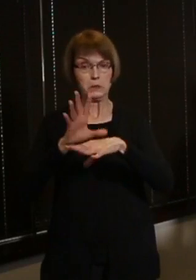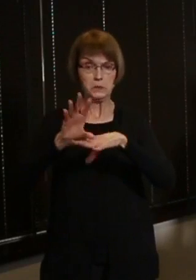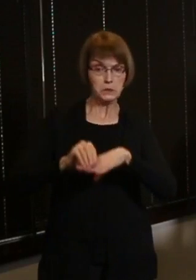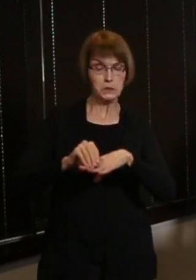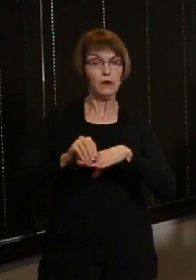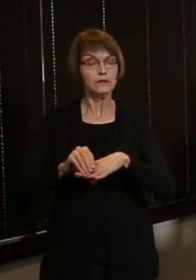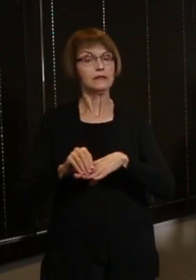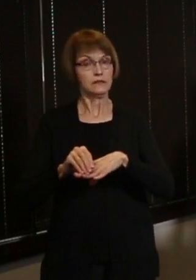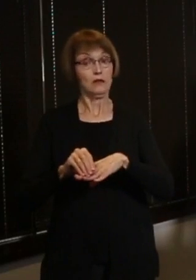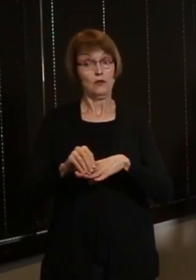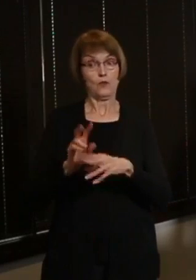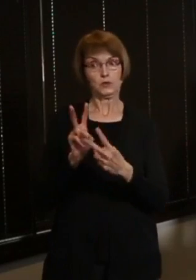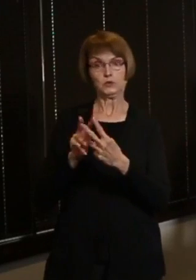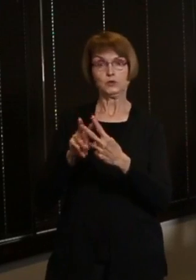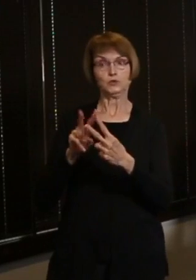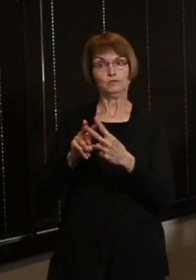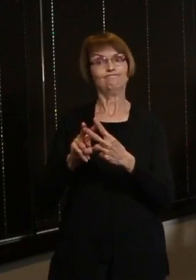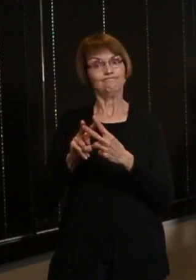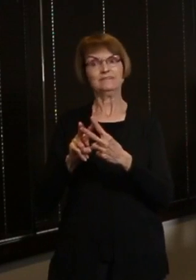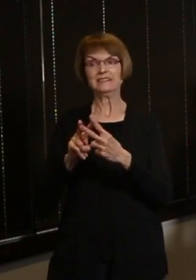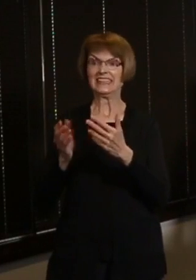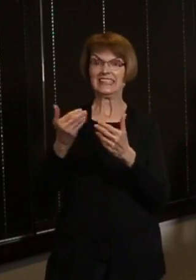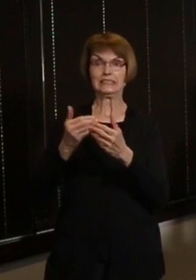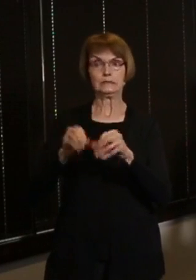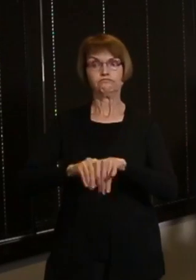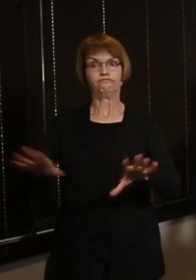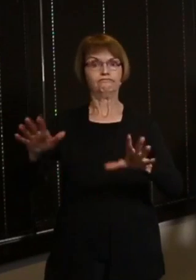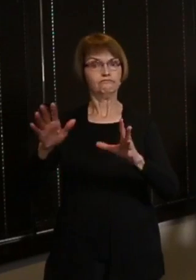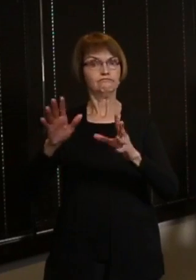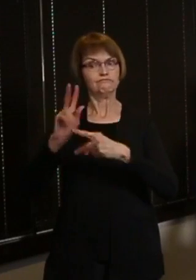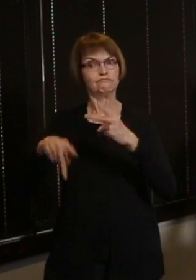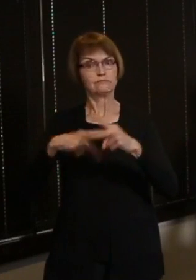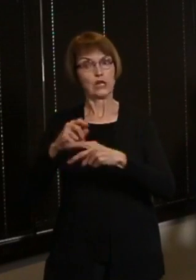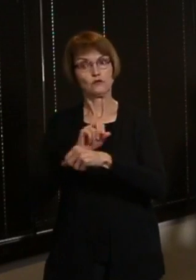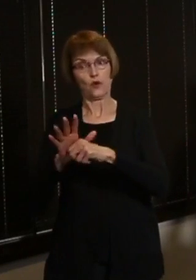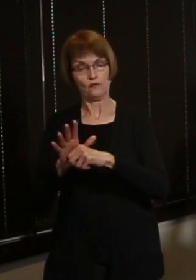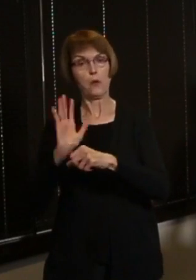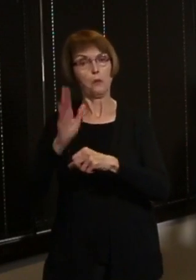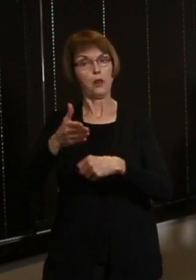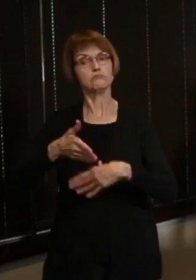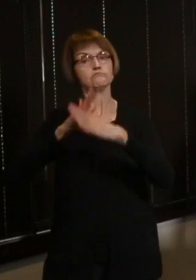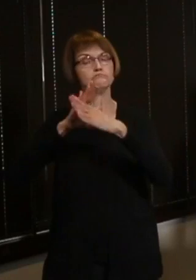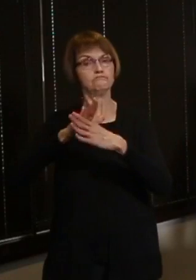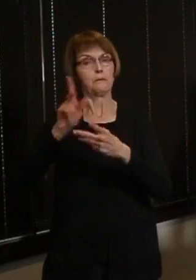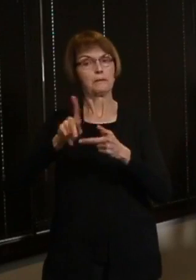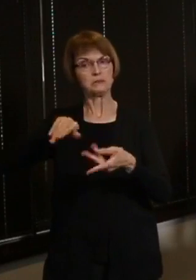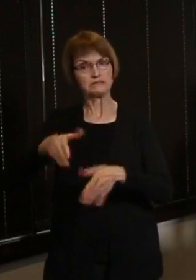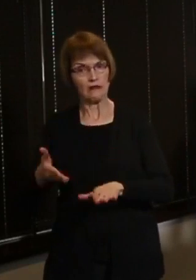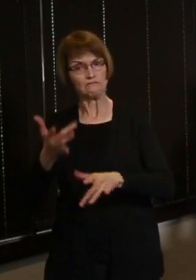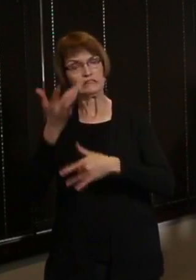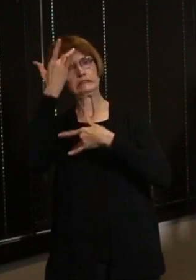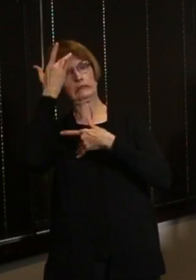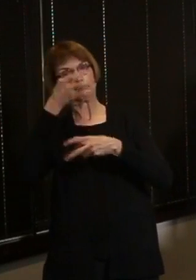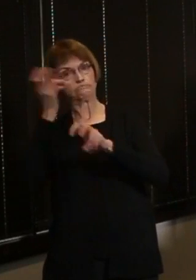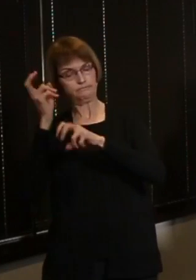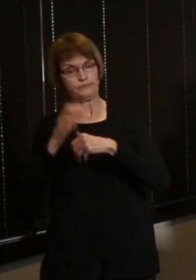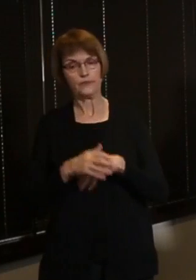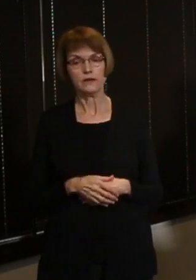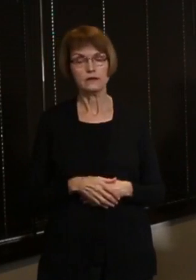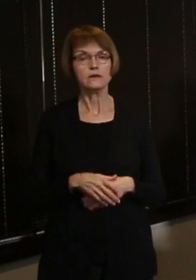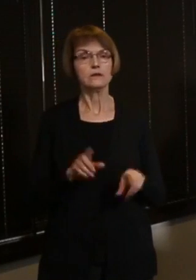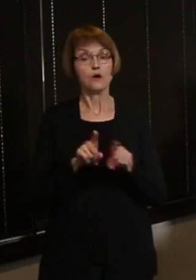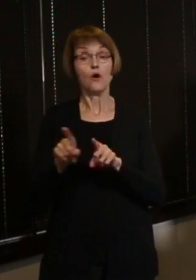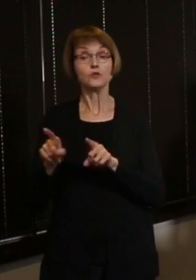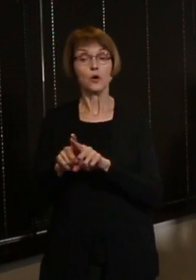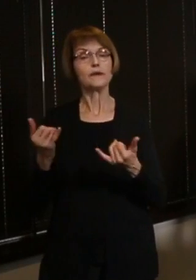contagious variants from sickening and killing people within our region. So with that in mind, let's turn to an update